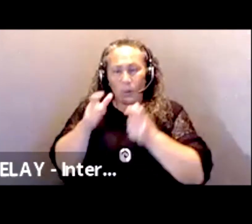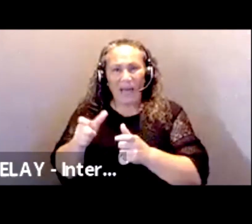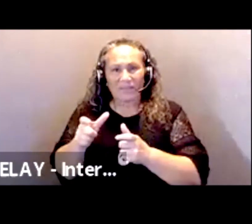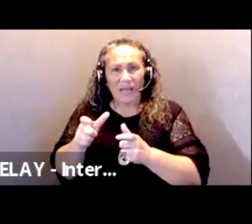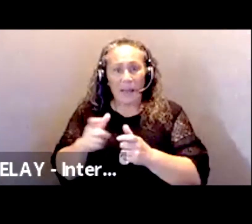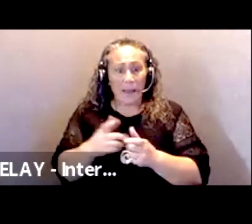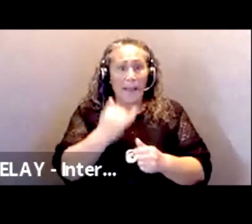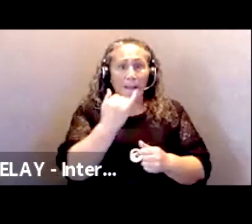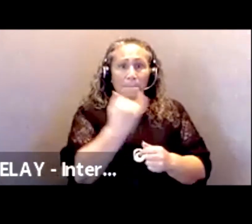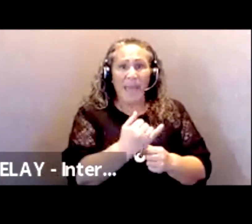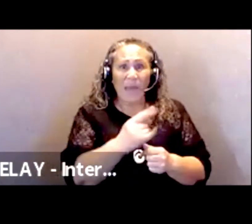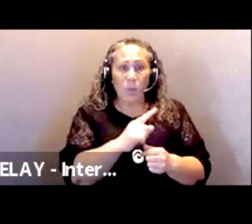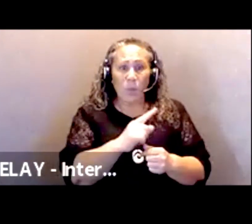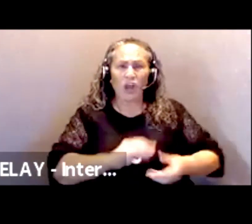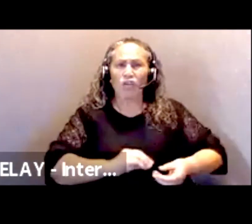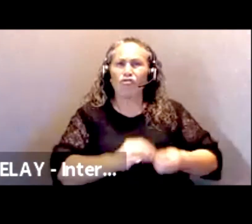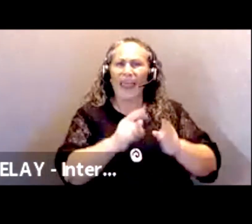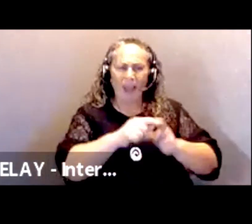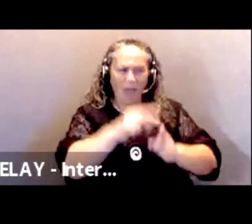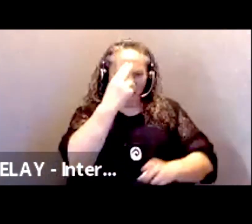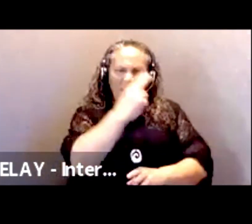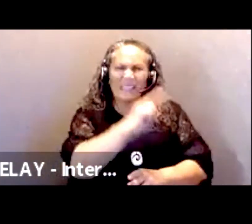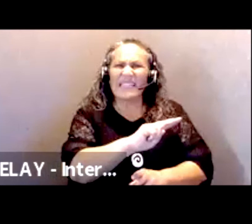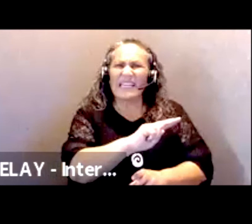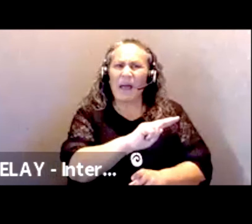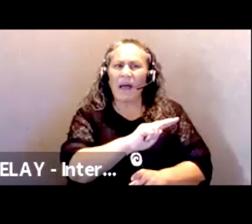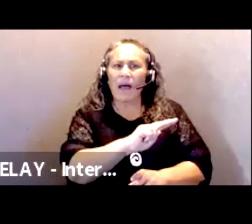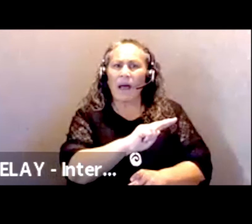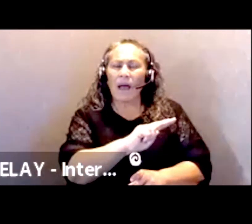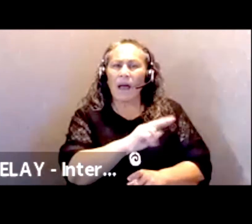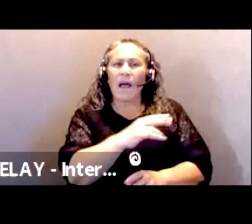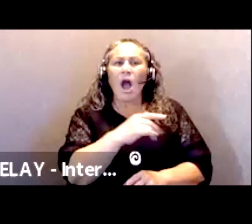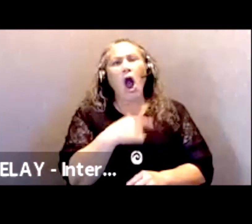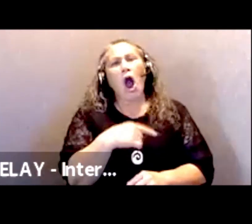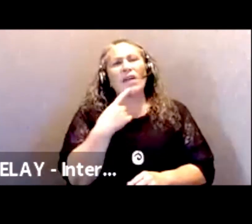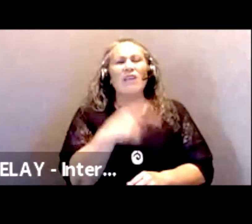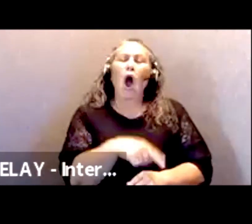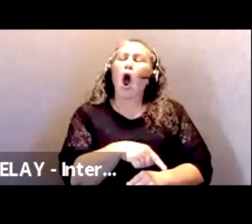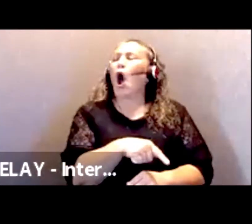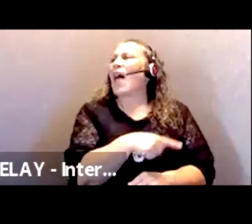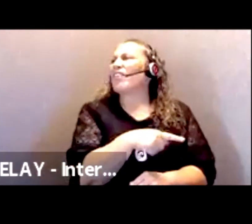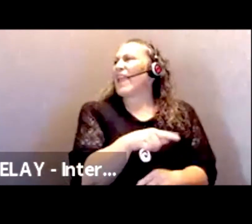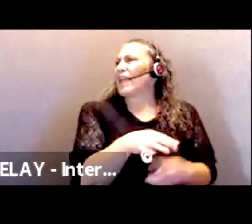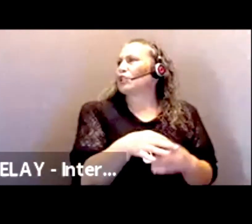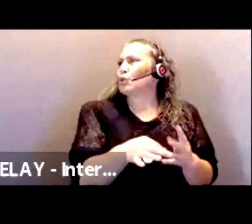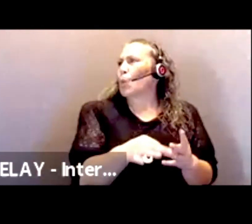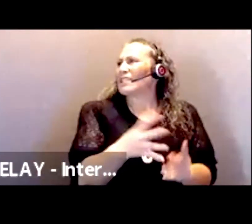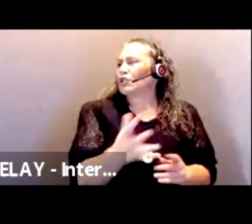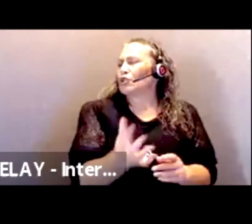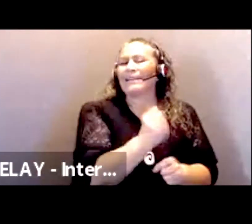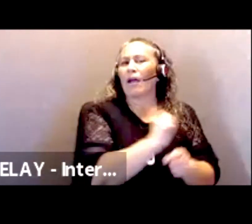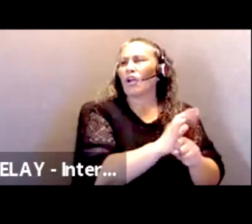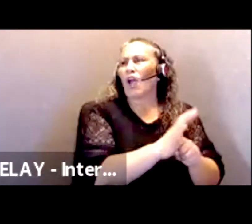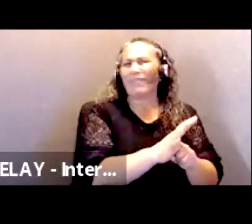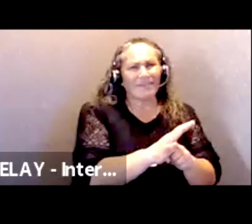this stigma around COVID, like people choose to get COVID. It's not a choice. And